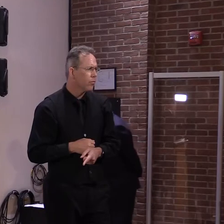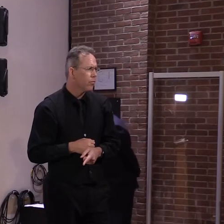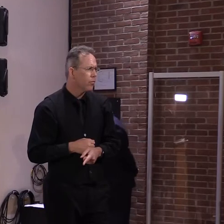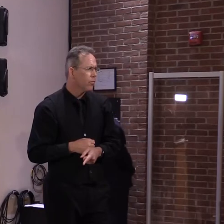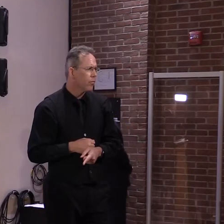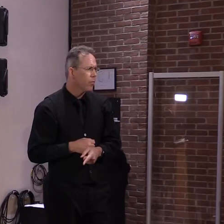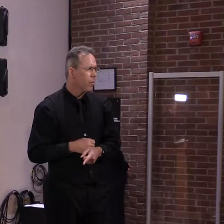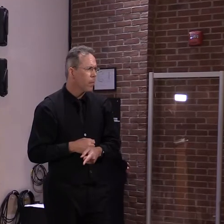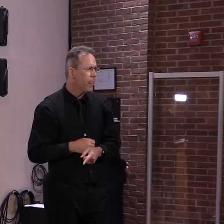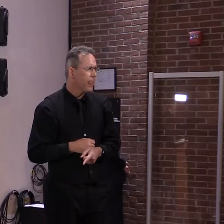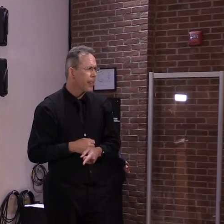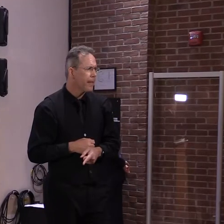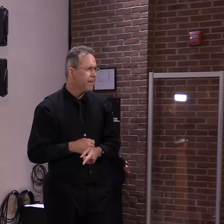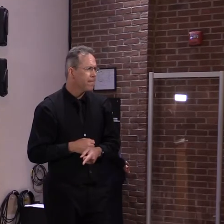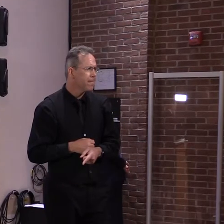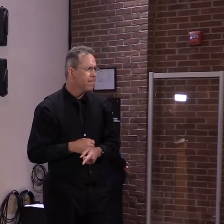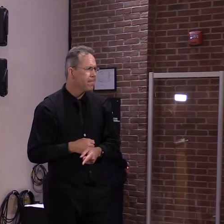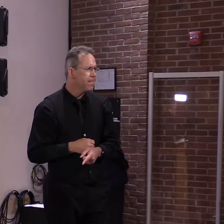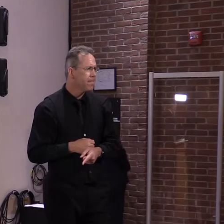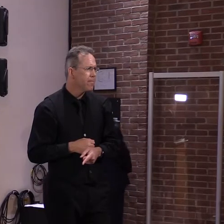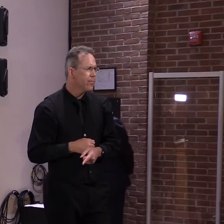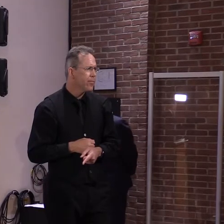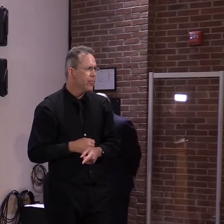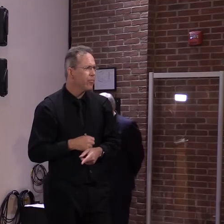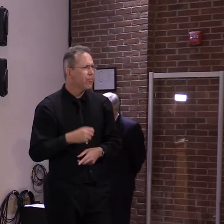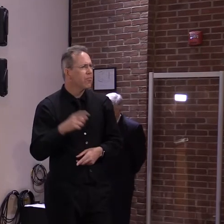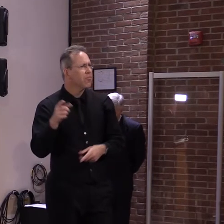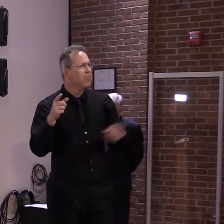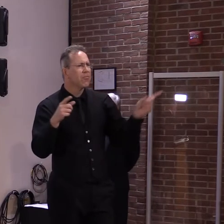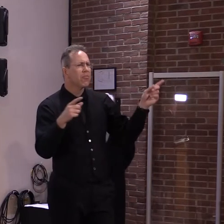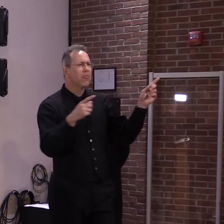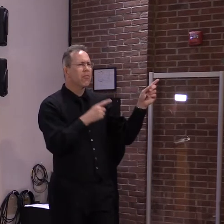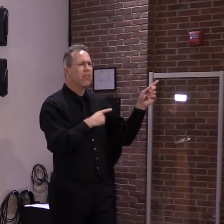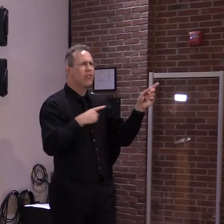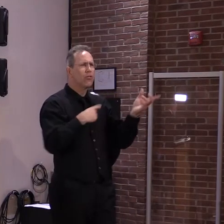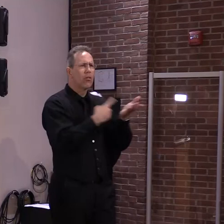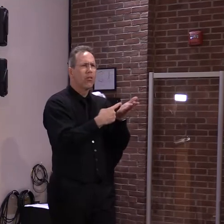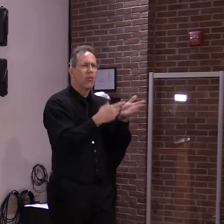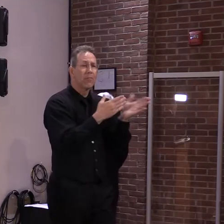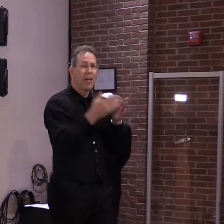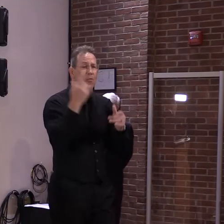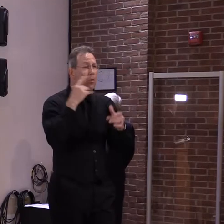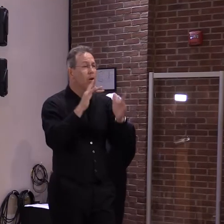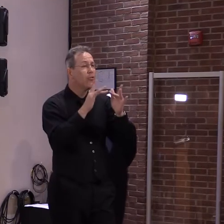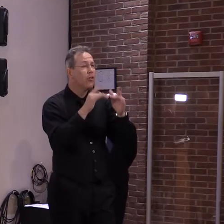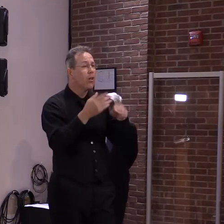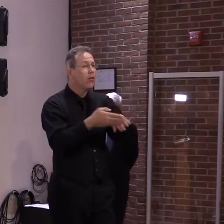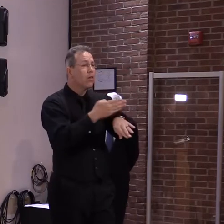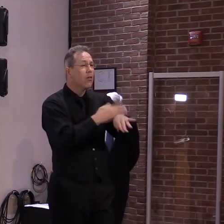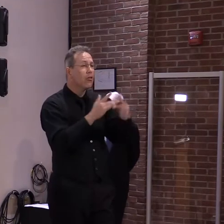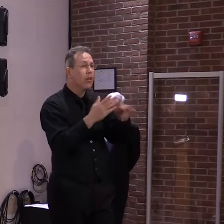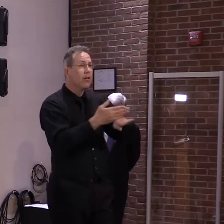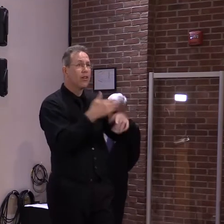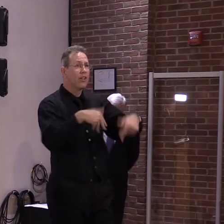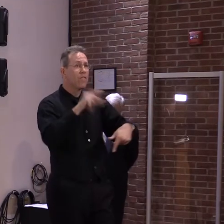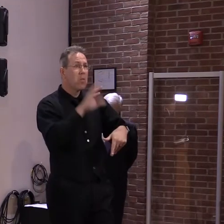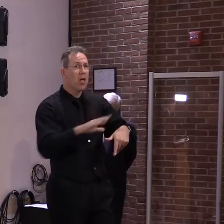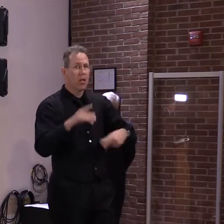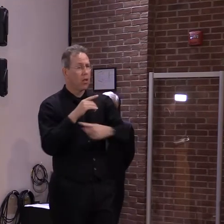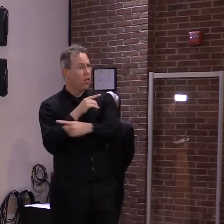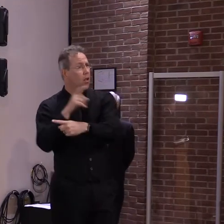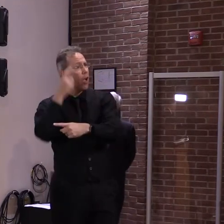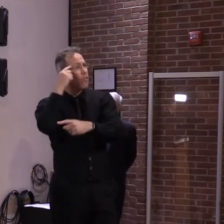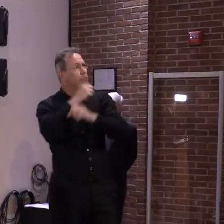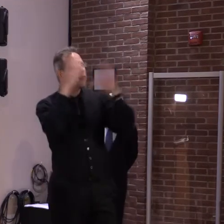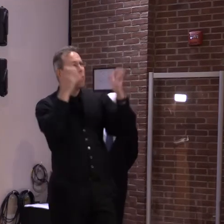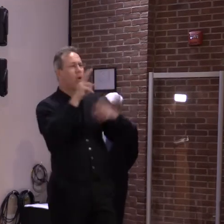at $250 million. Based on what you and your administration put together for a plan,